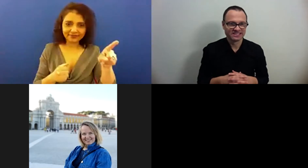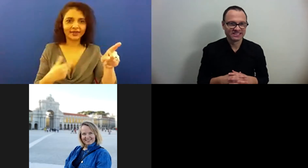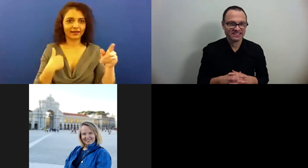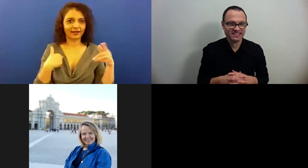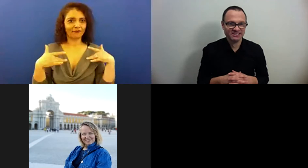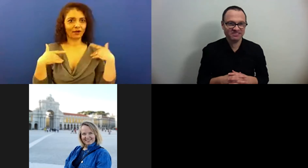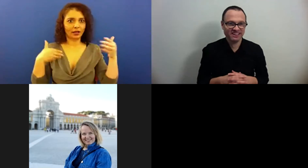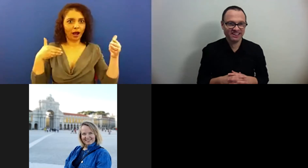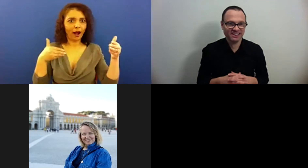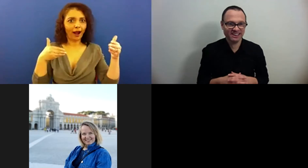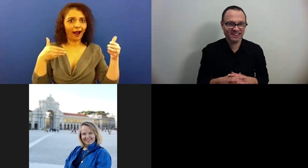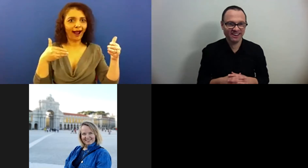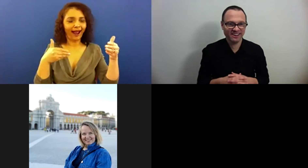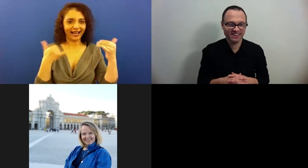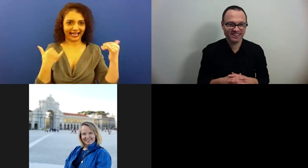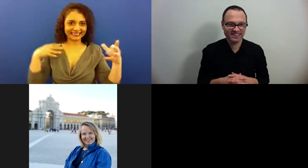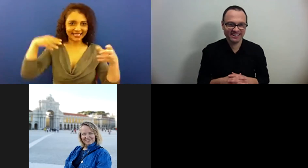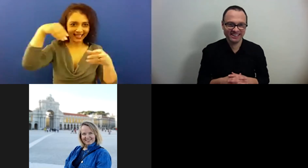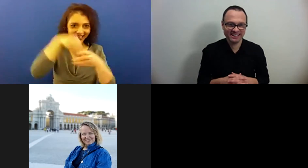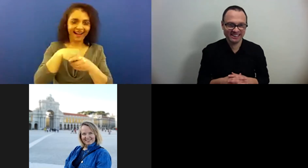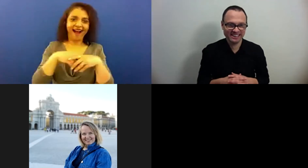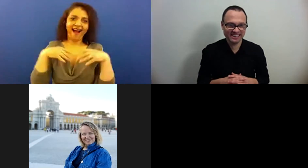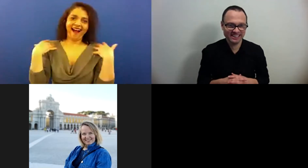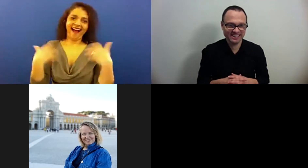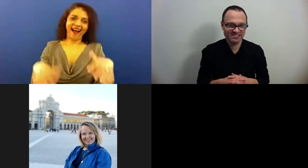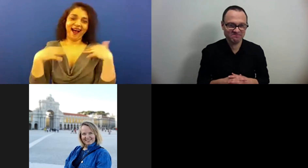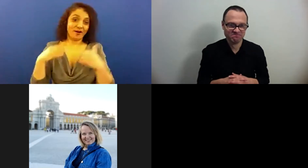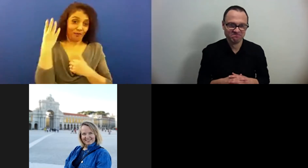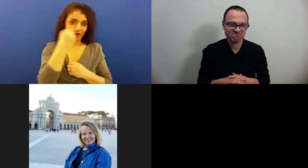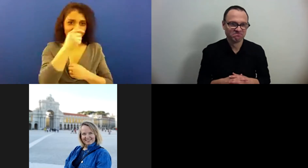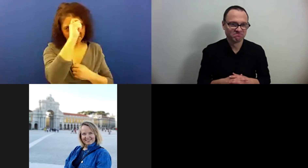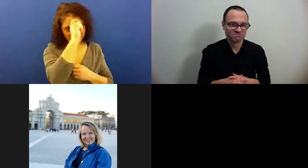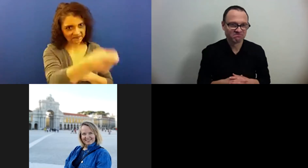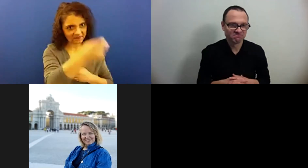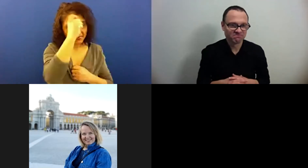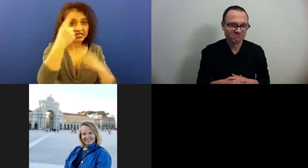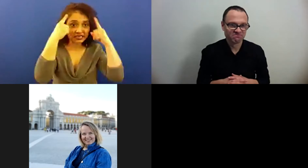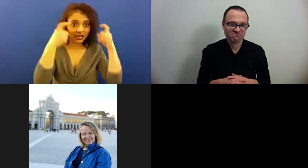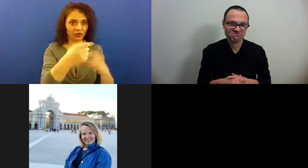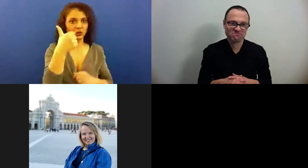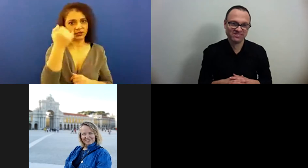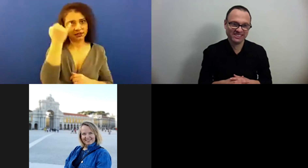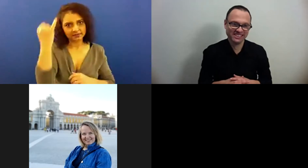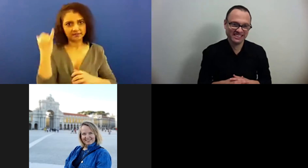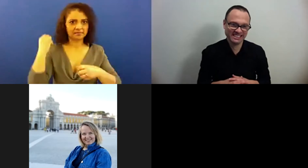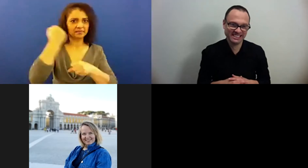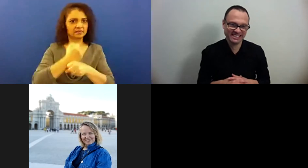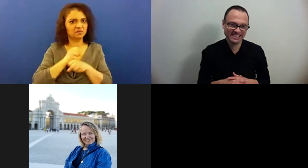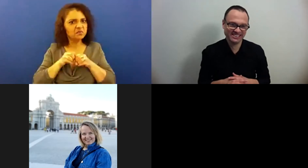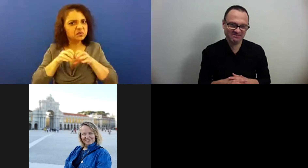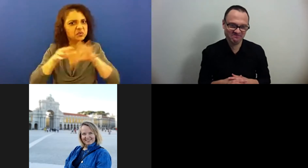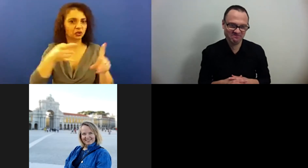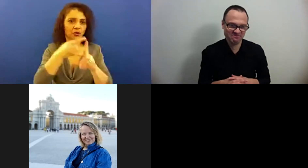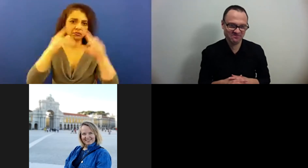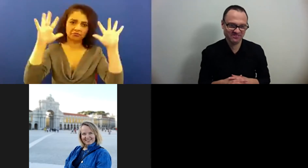beautiful. And congratulations on achieving this. And I'm so proud to be part of it. Thank you,